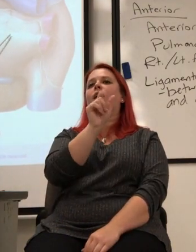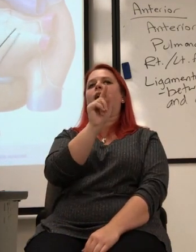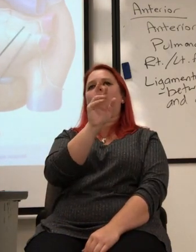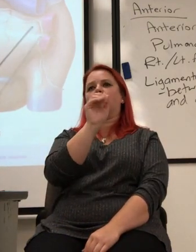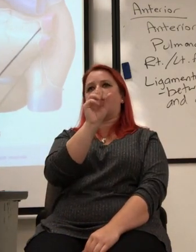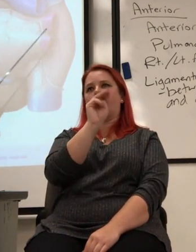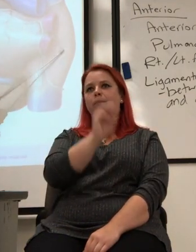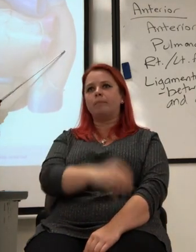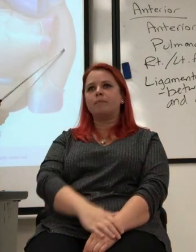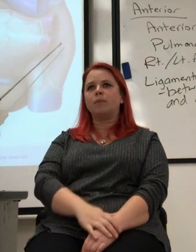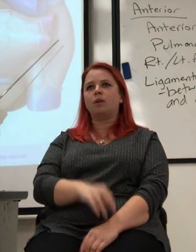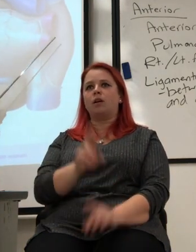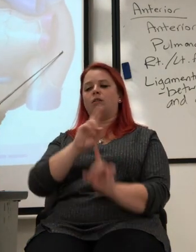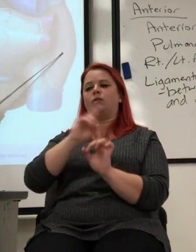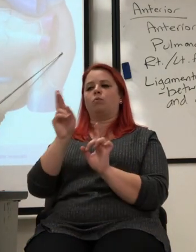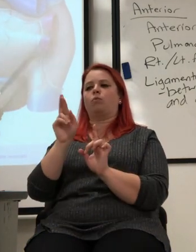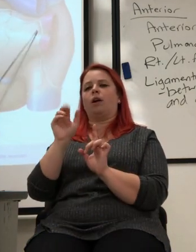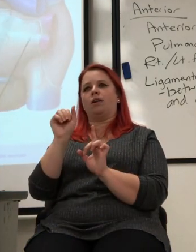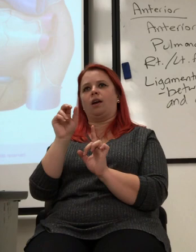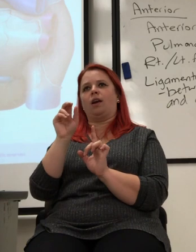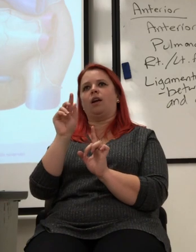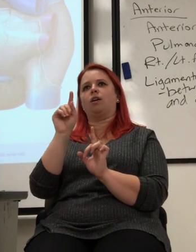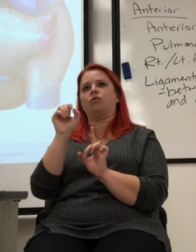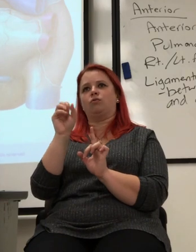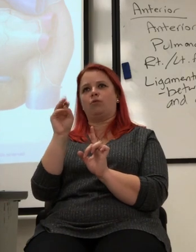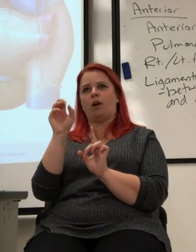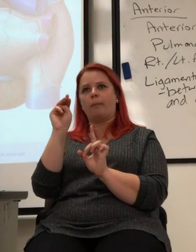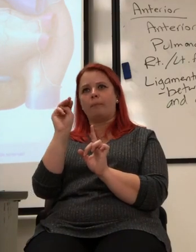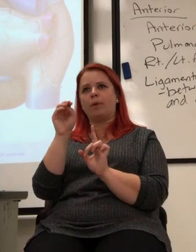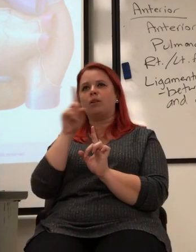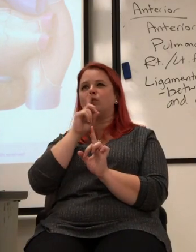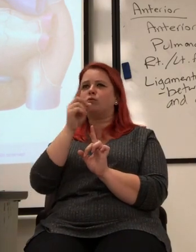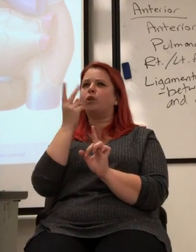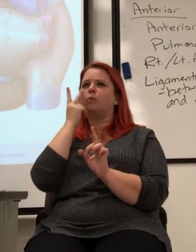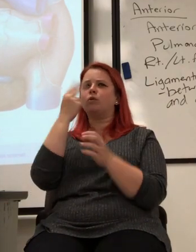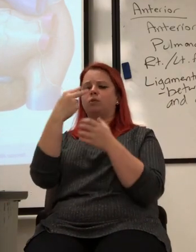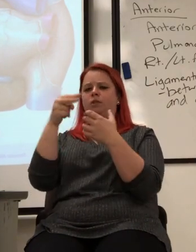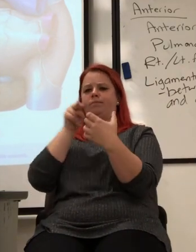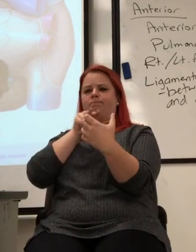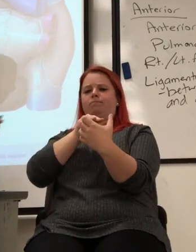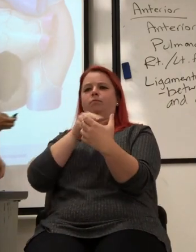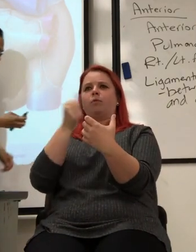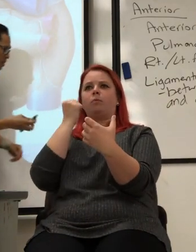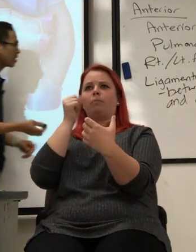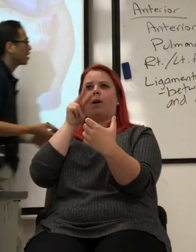atrium. The right atrium. That's pretty much what you see posteriorly, I would say.